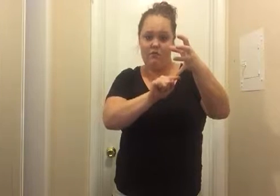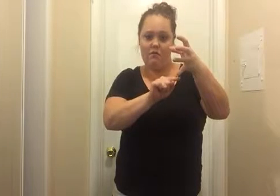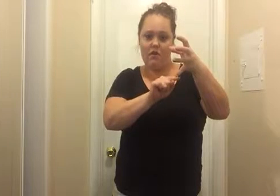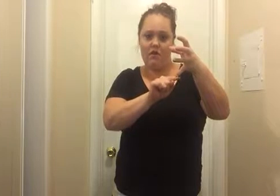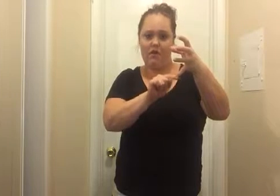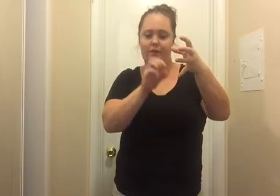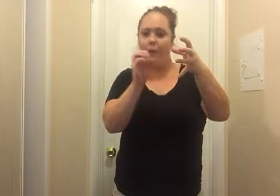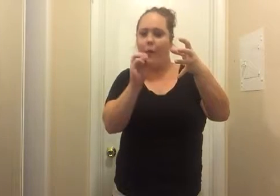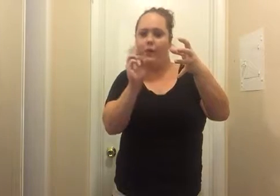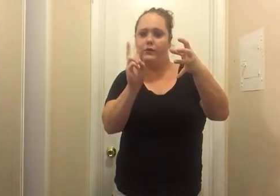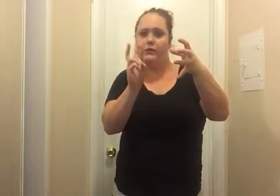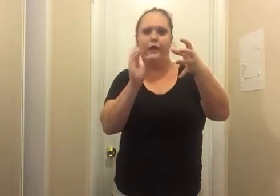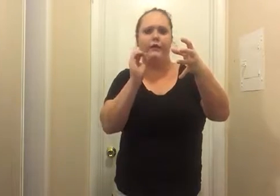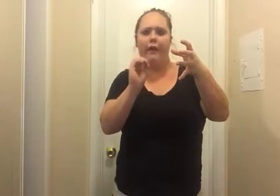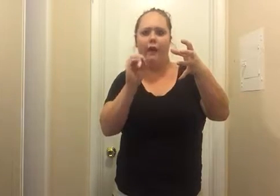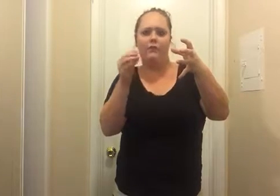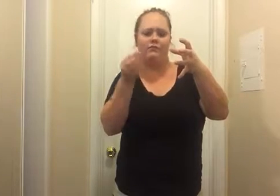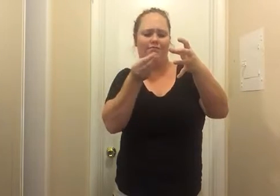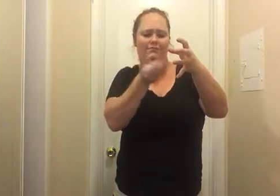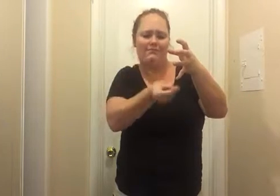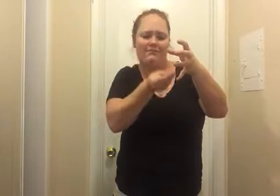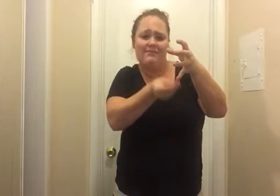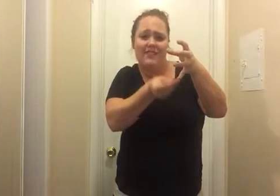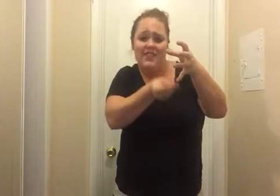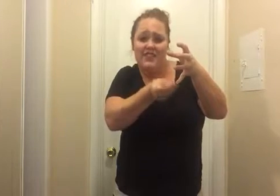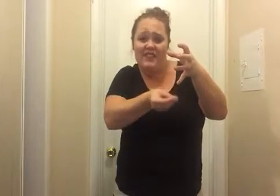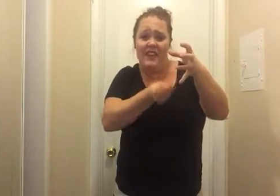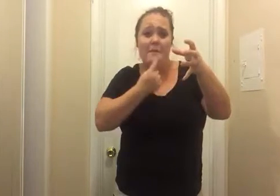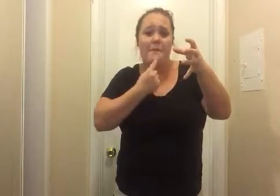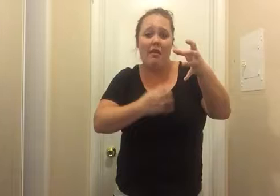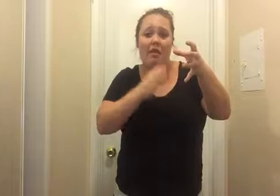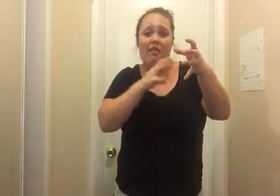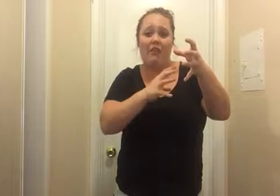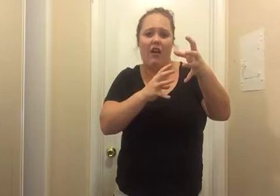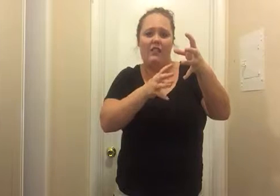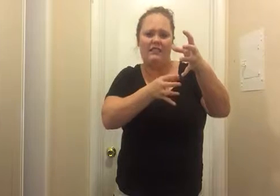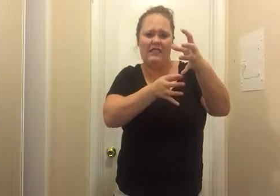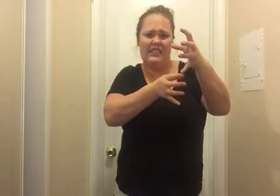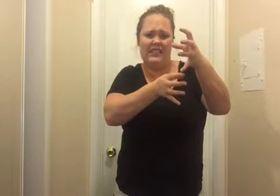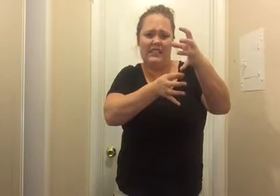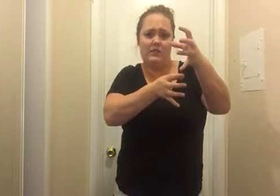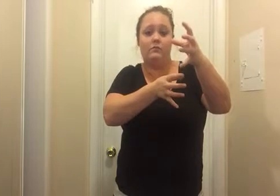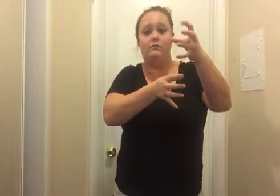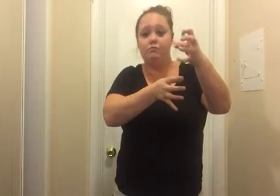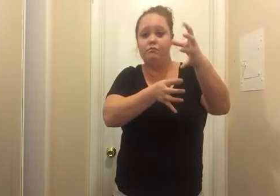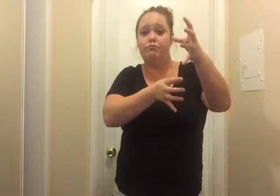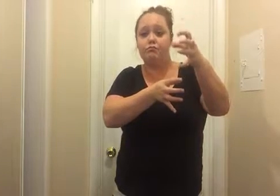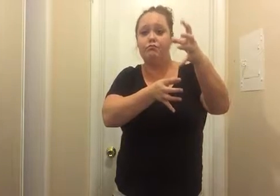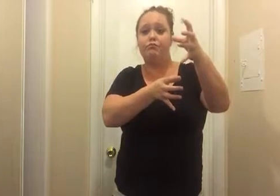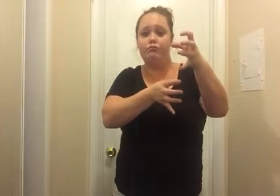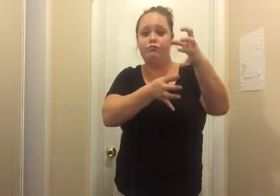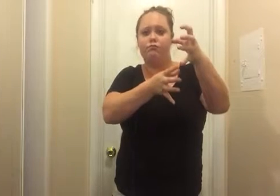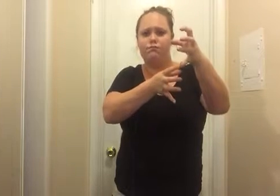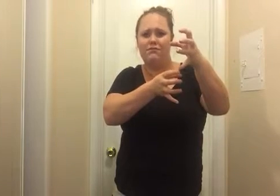and they won't be able to pump properly. And so the main symptom of coronary artery disease is